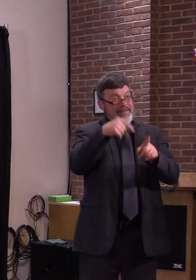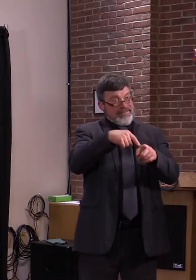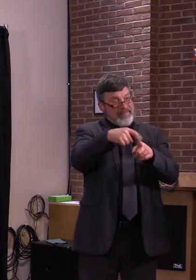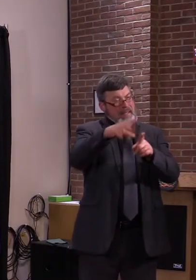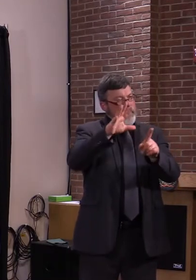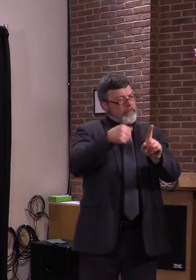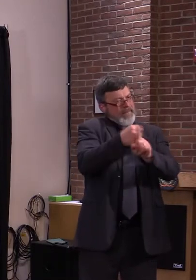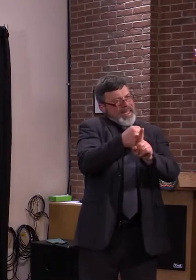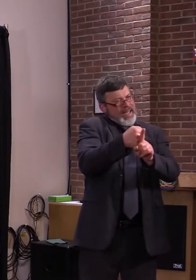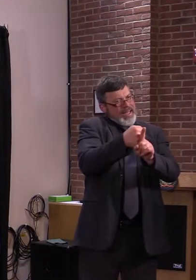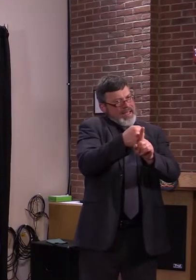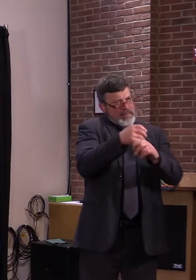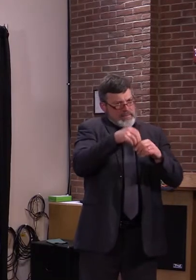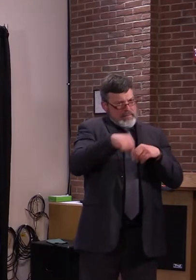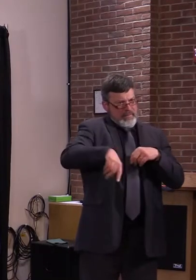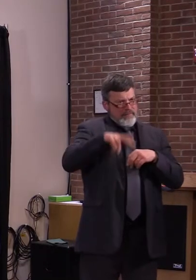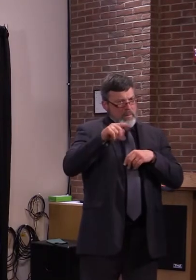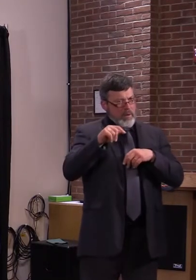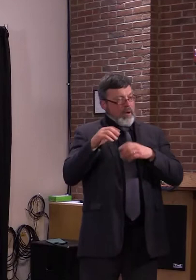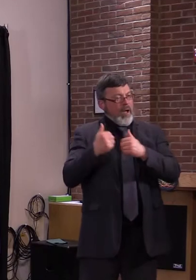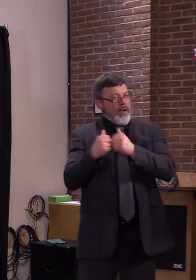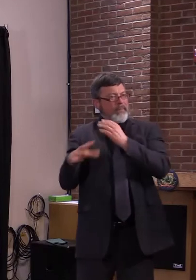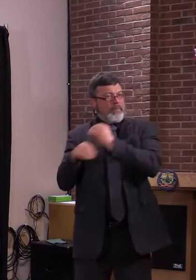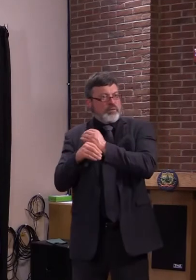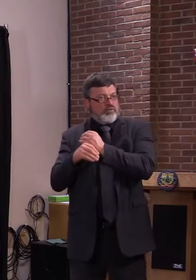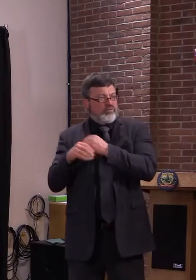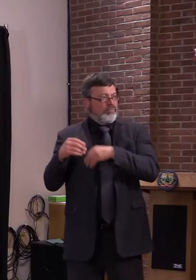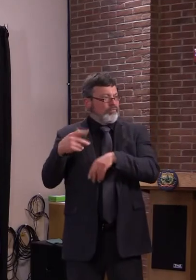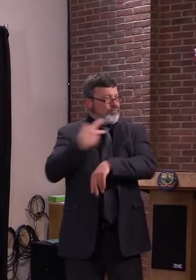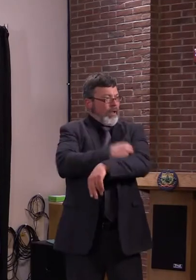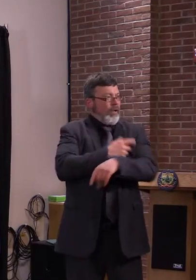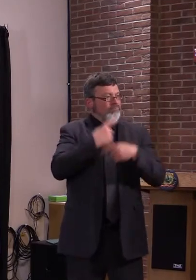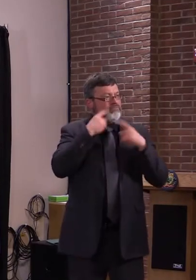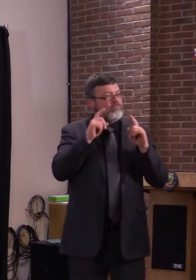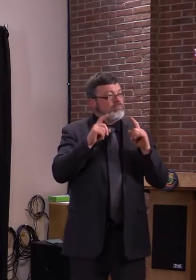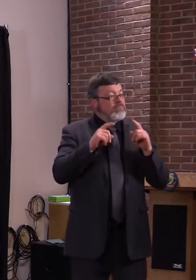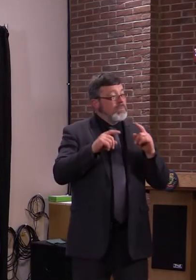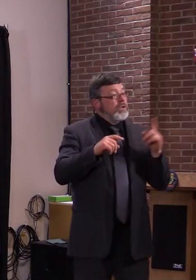have published has been very useful for us. Thank you. And Governor Scott, final question for you. I know I've had a lot